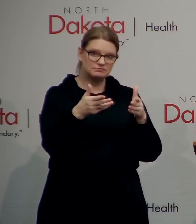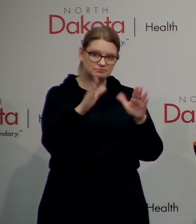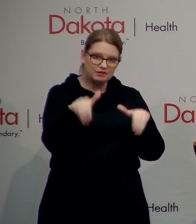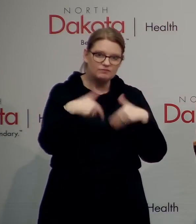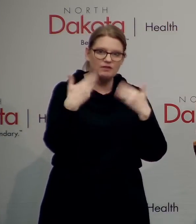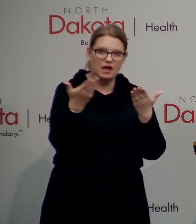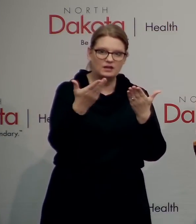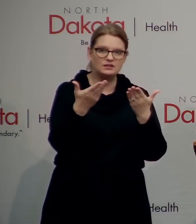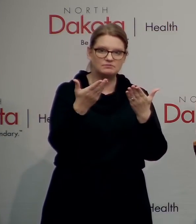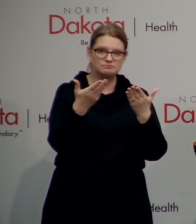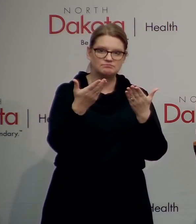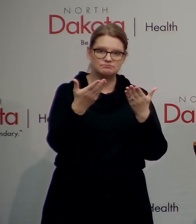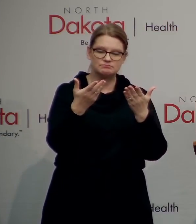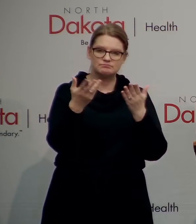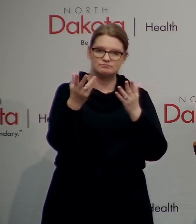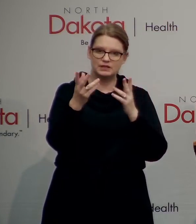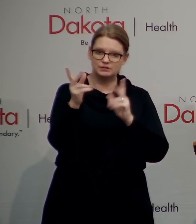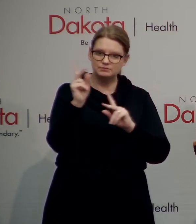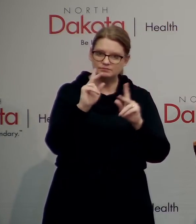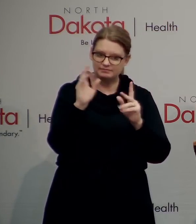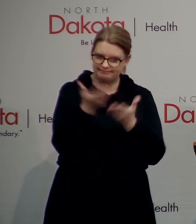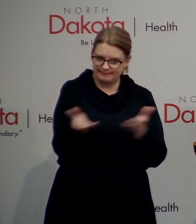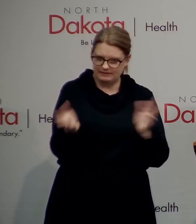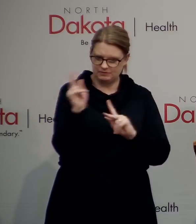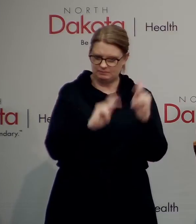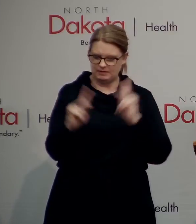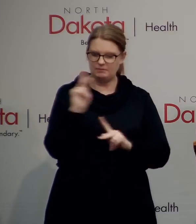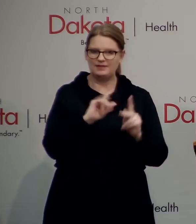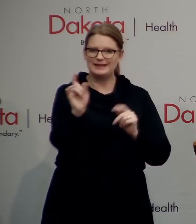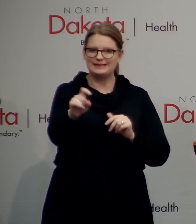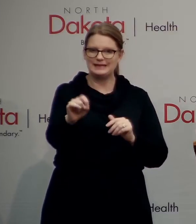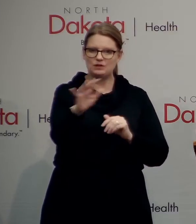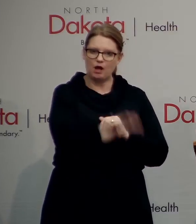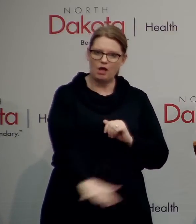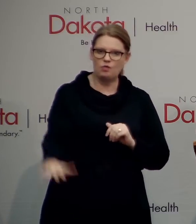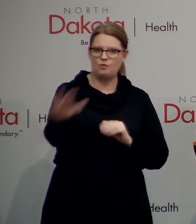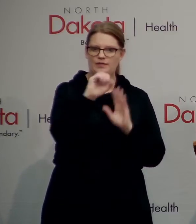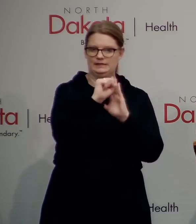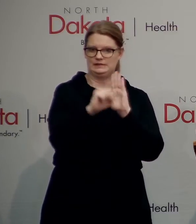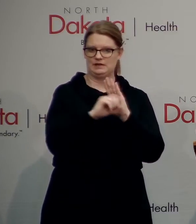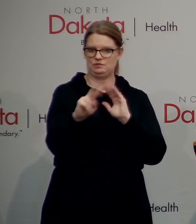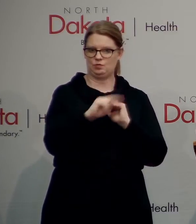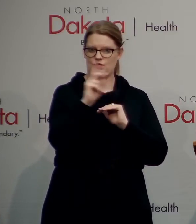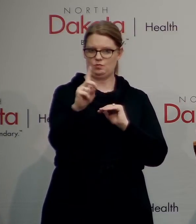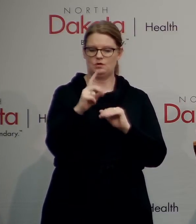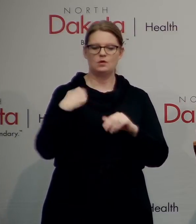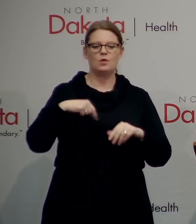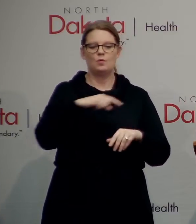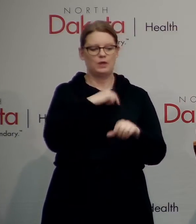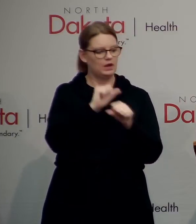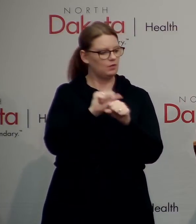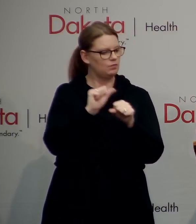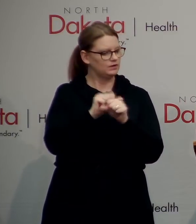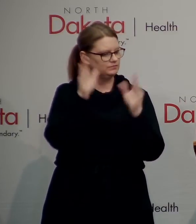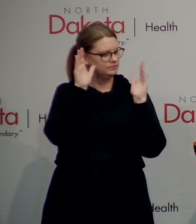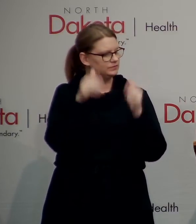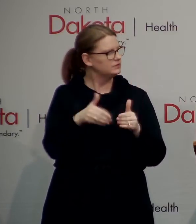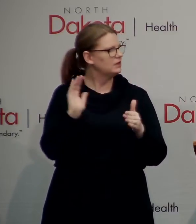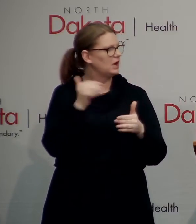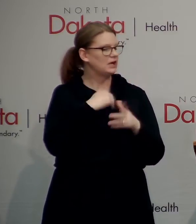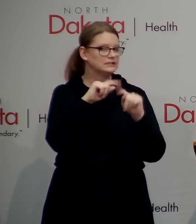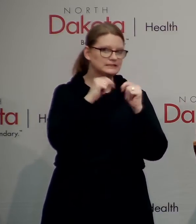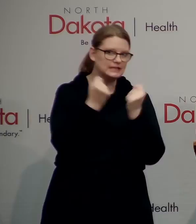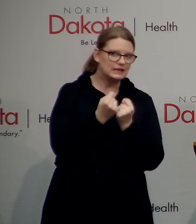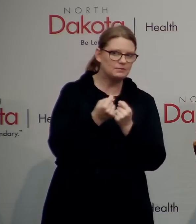of serving people in need across the state of North Dakota. We are working diligently to make sure that our team, our